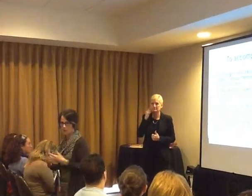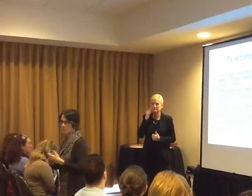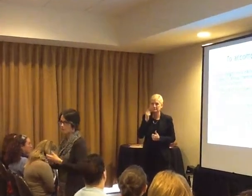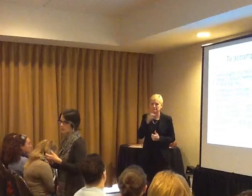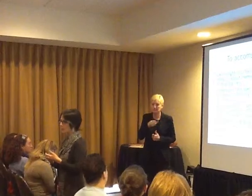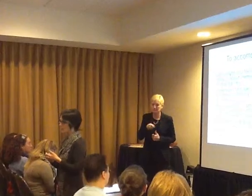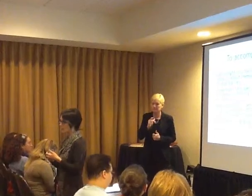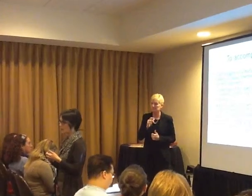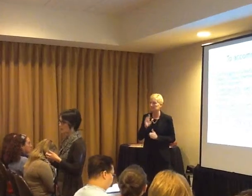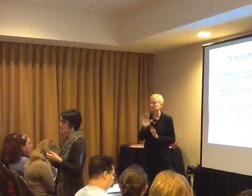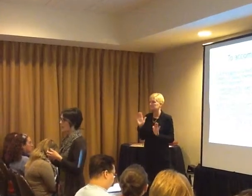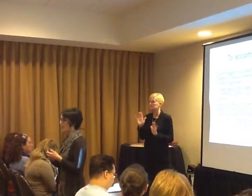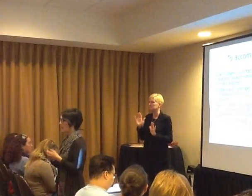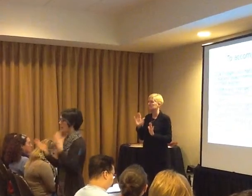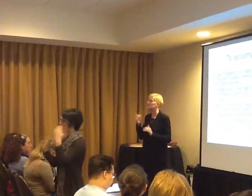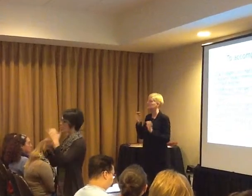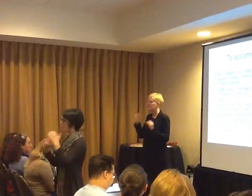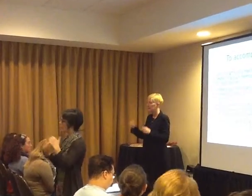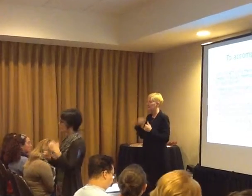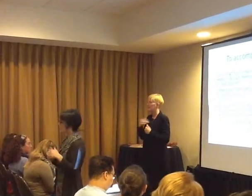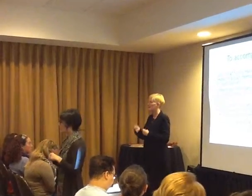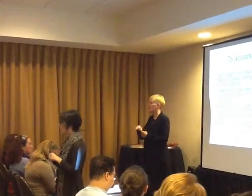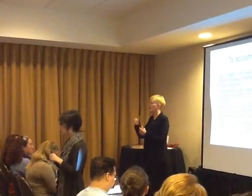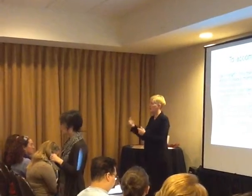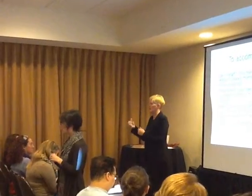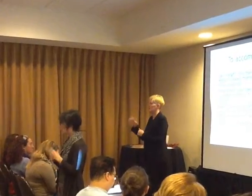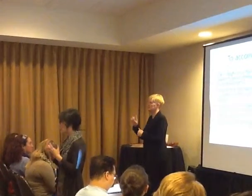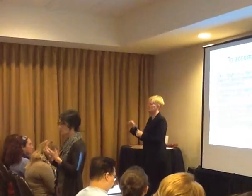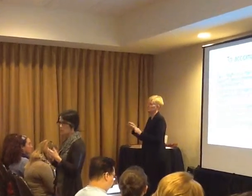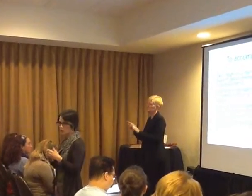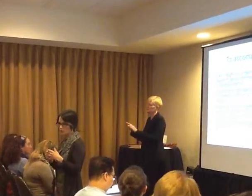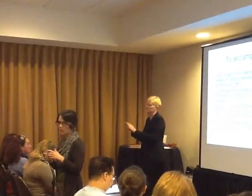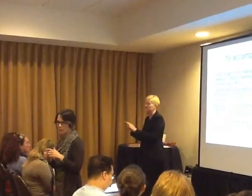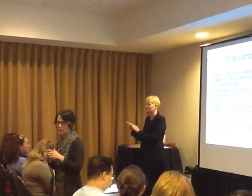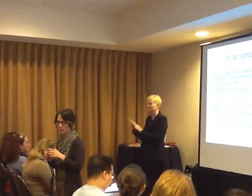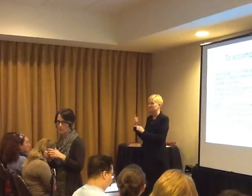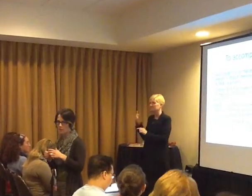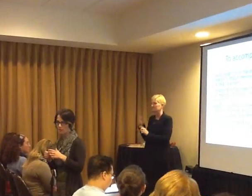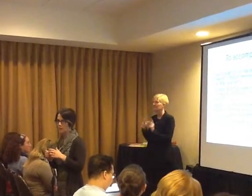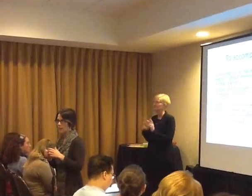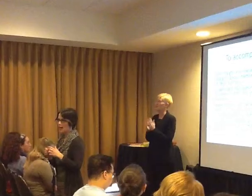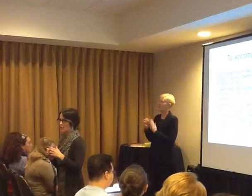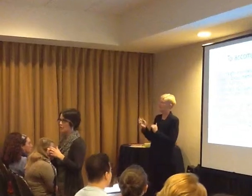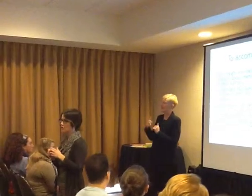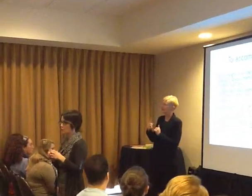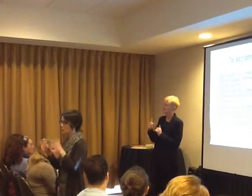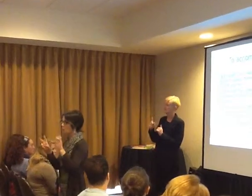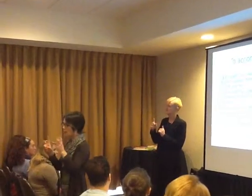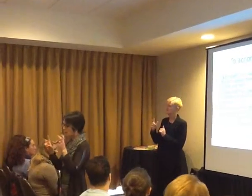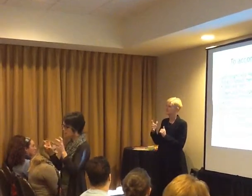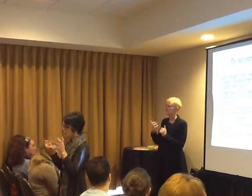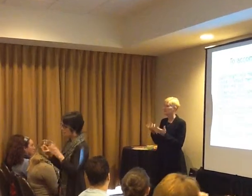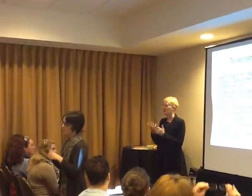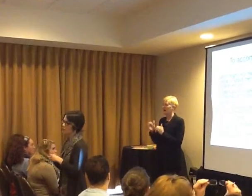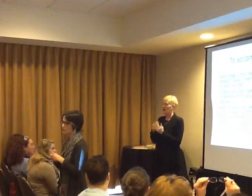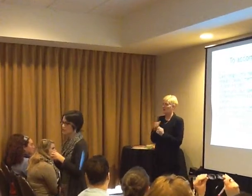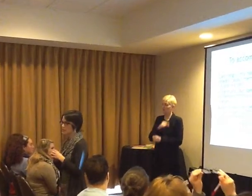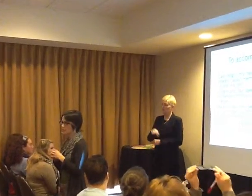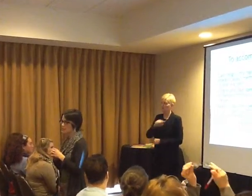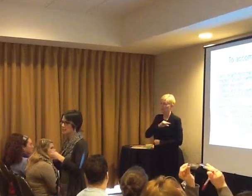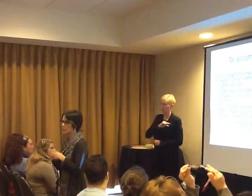about that, so it doesn't really matter how that falls on their IEP. That's another question that we get often. How students qualify for